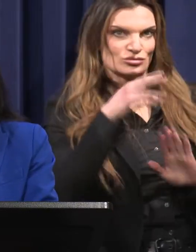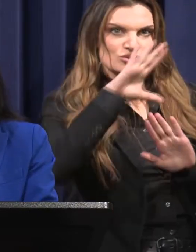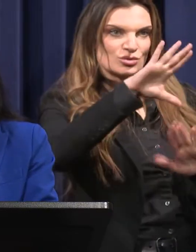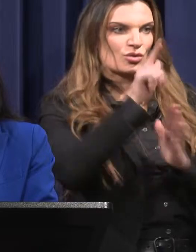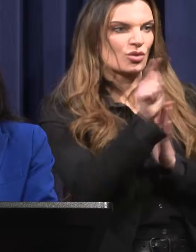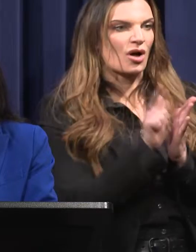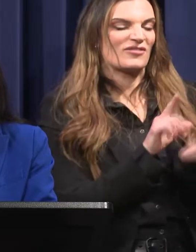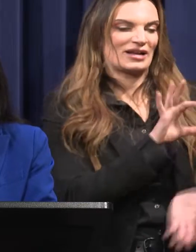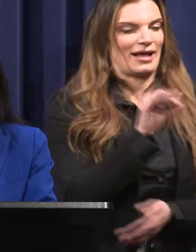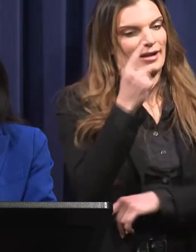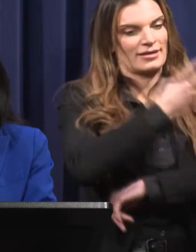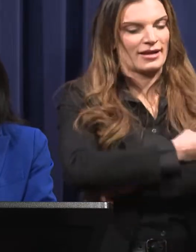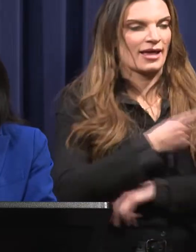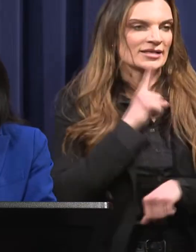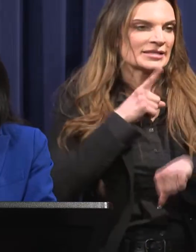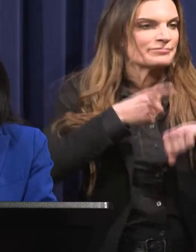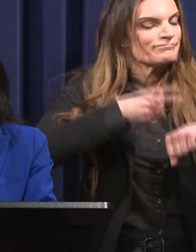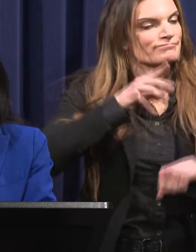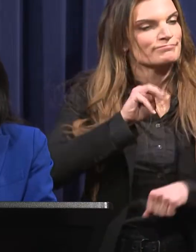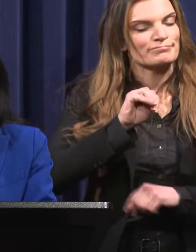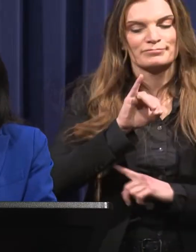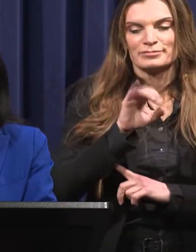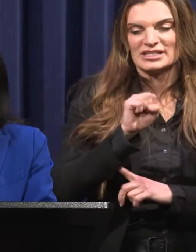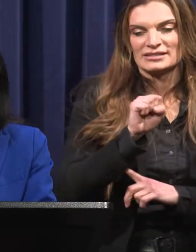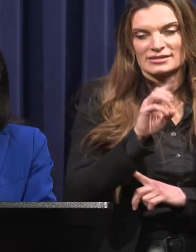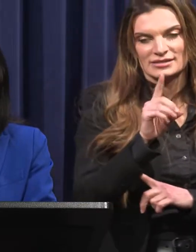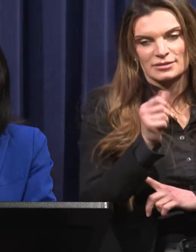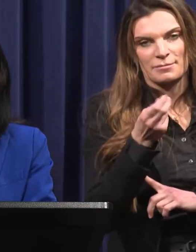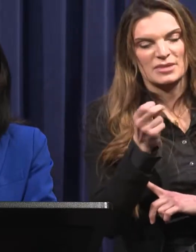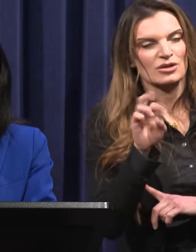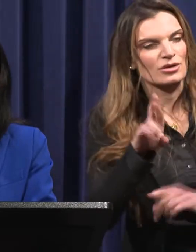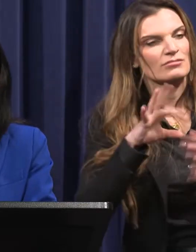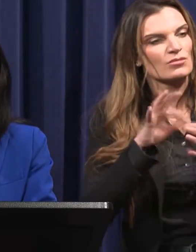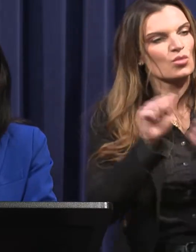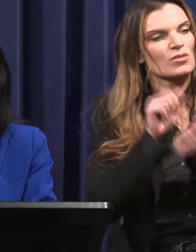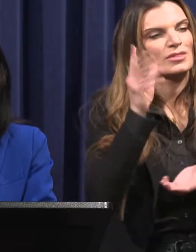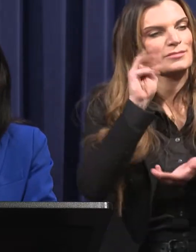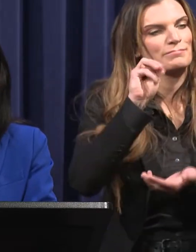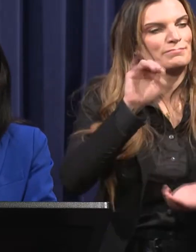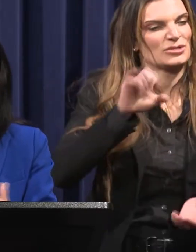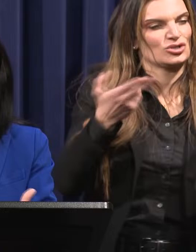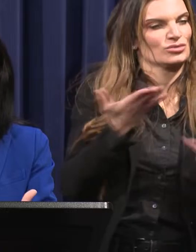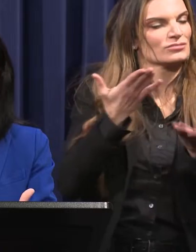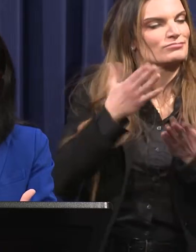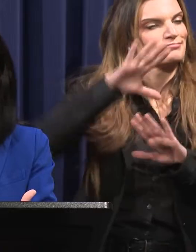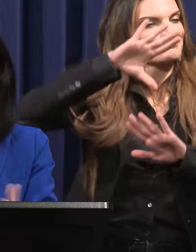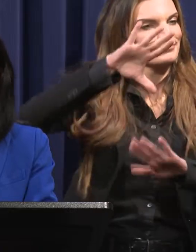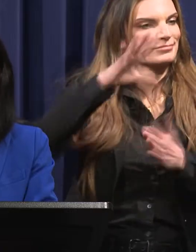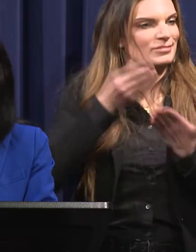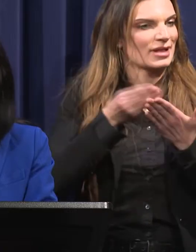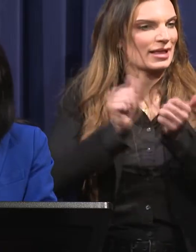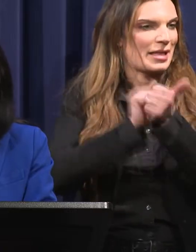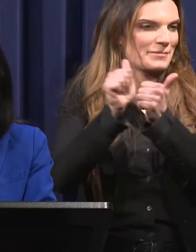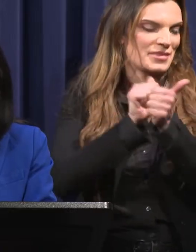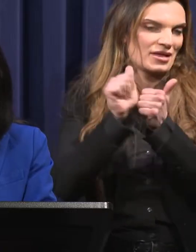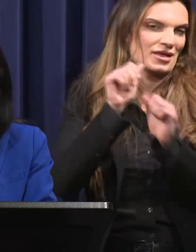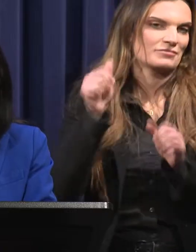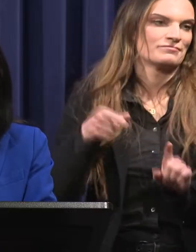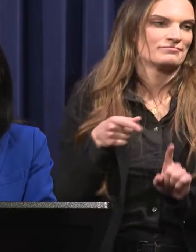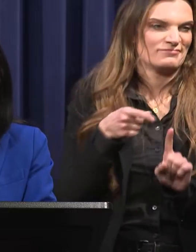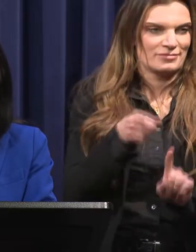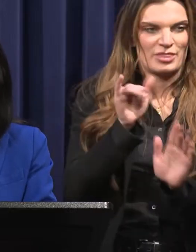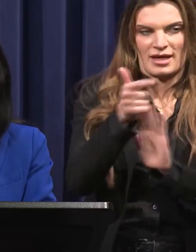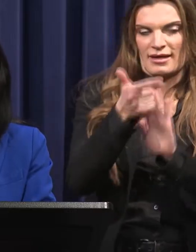90-day misdemeanor in many instances in terms of the Michigan Campaign Finance Act. And that's why, you know, one of the reasons why it's just so